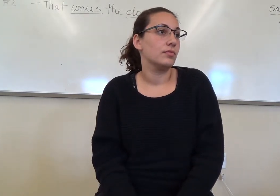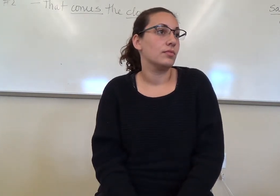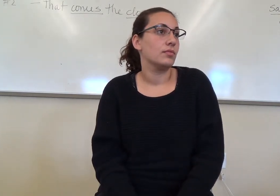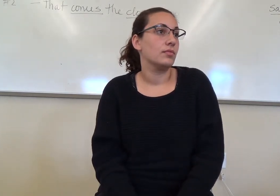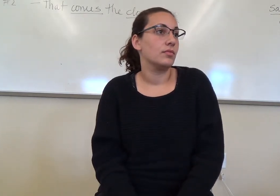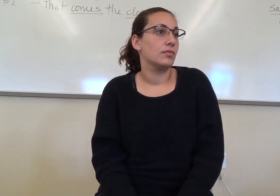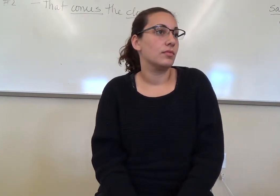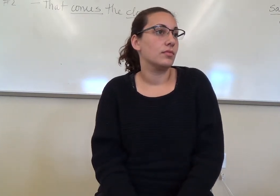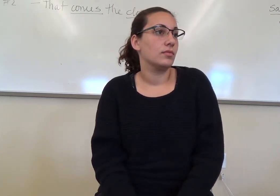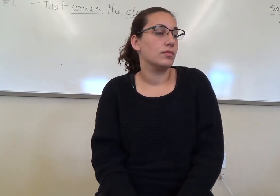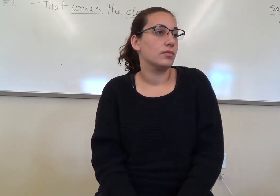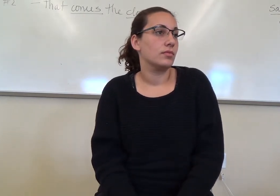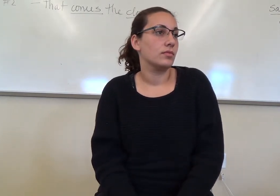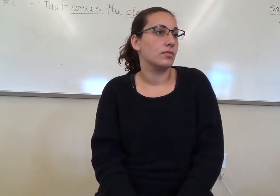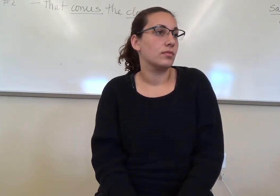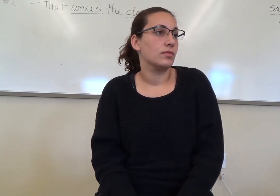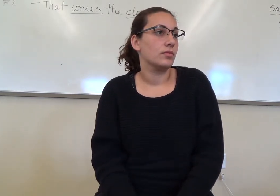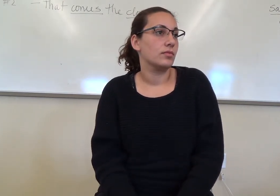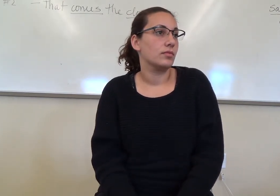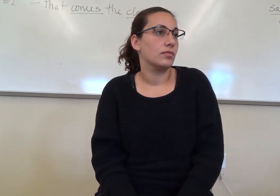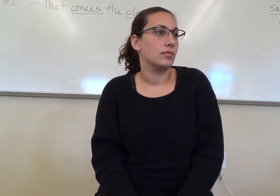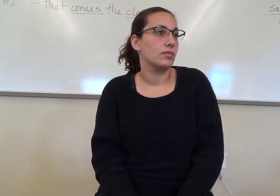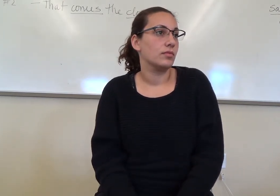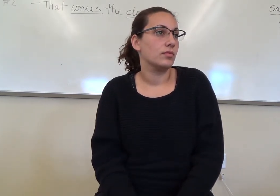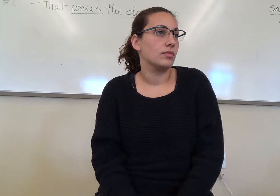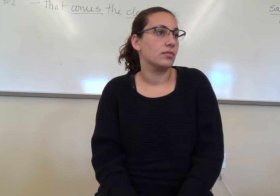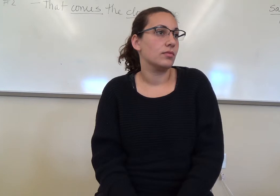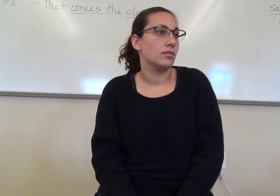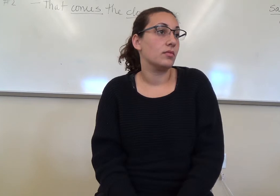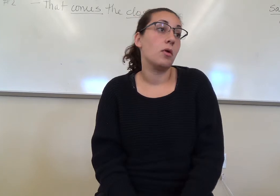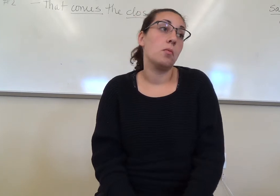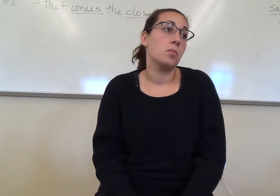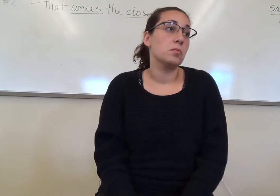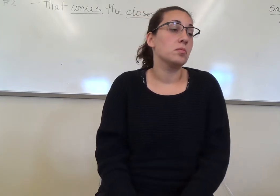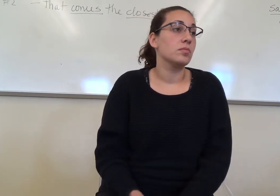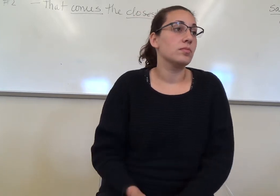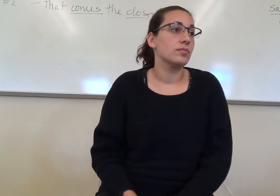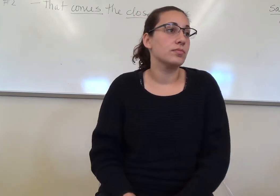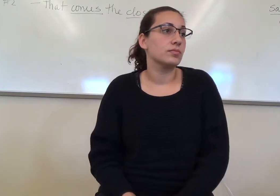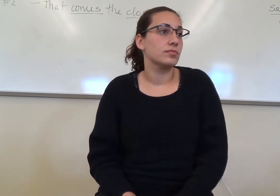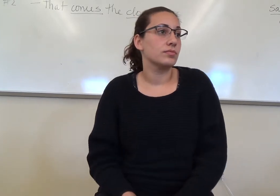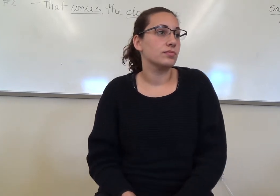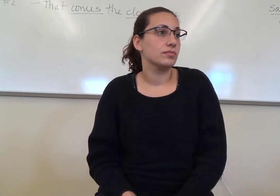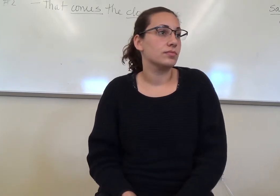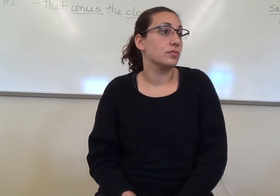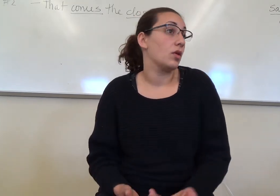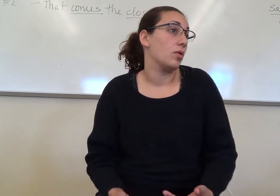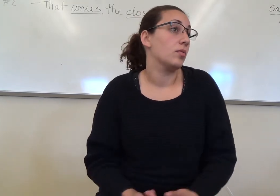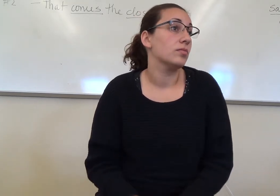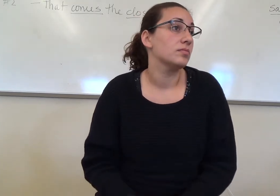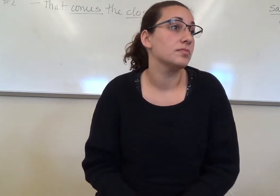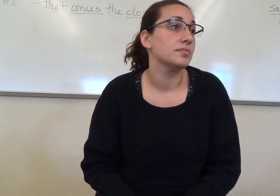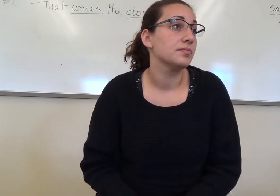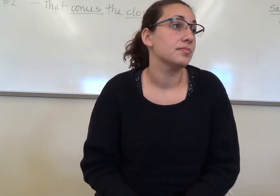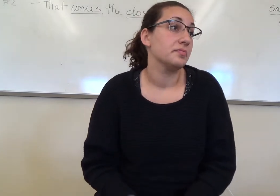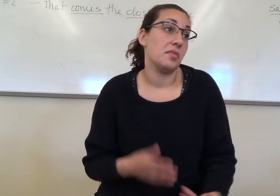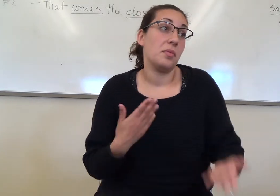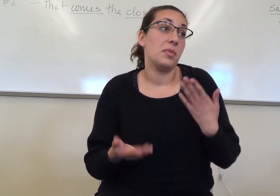list. Does this have an introduction? Is there a reversal